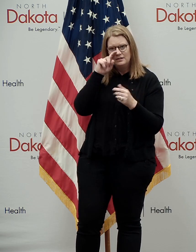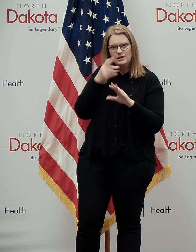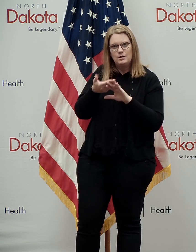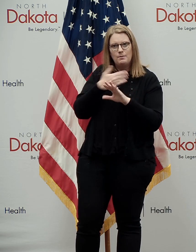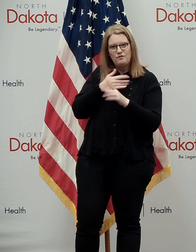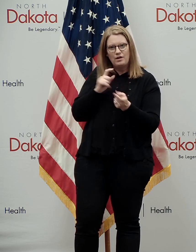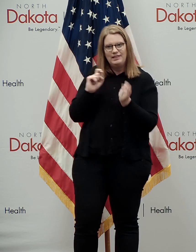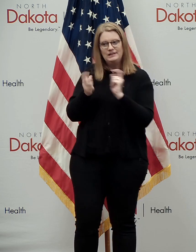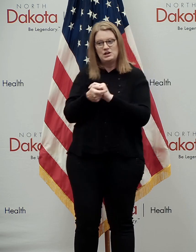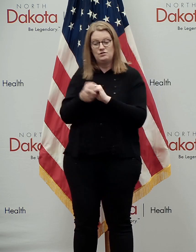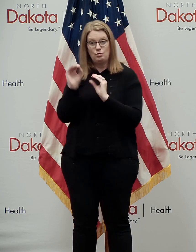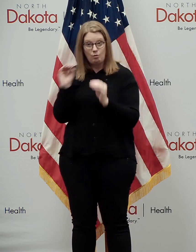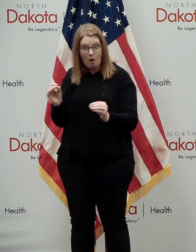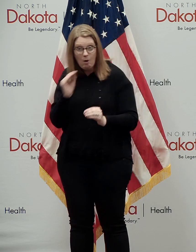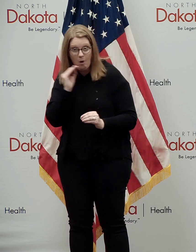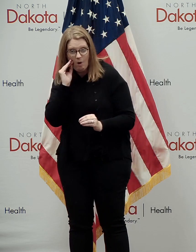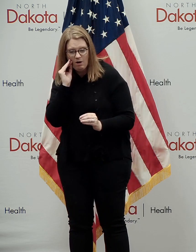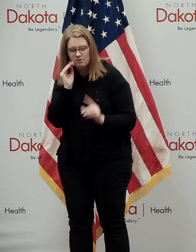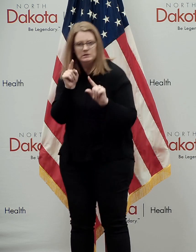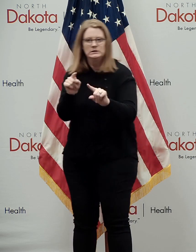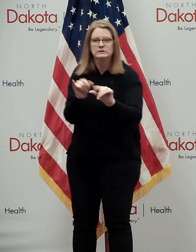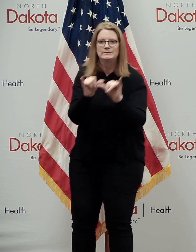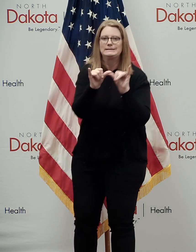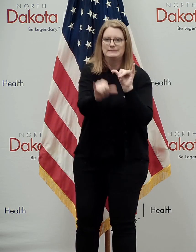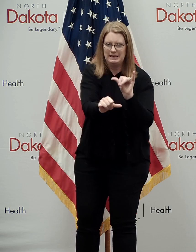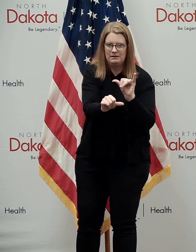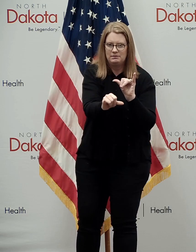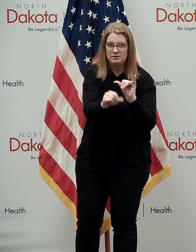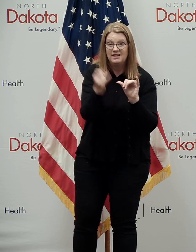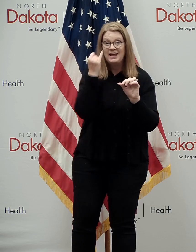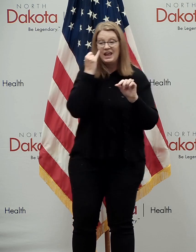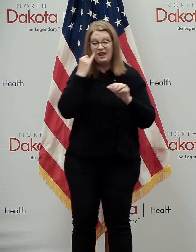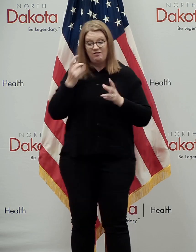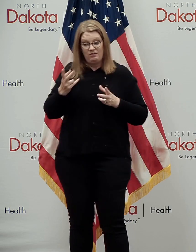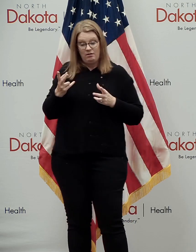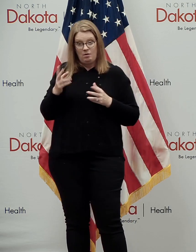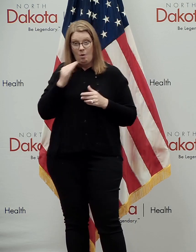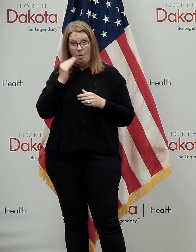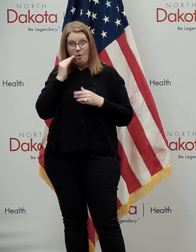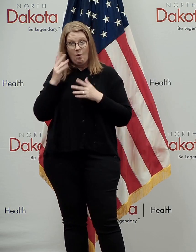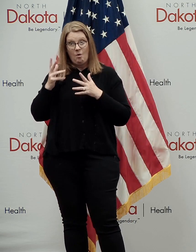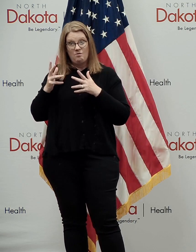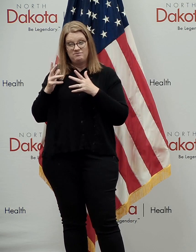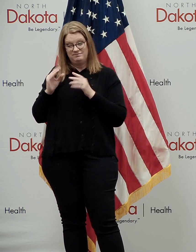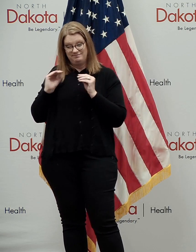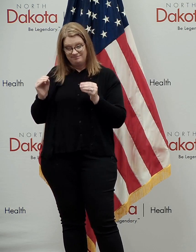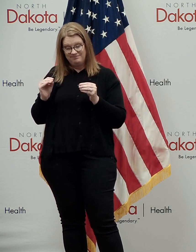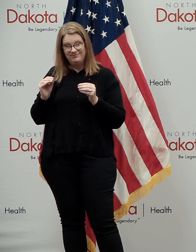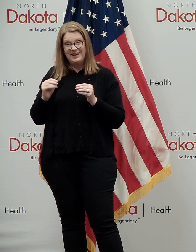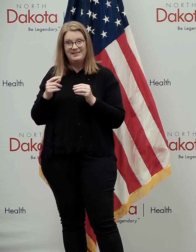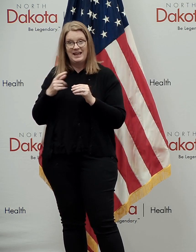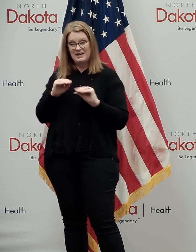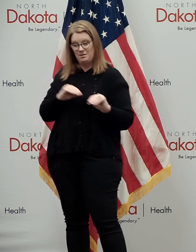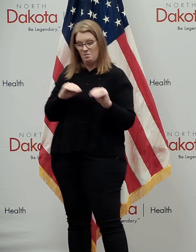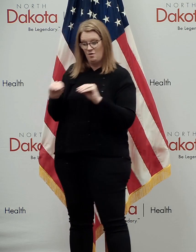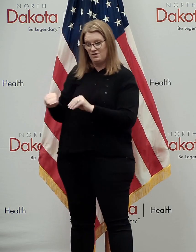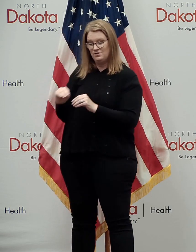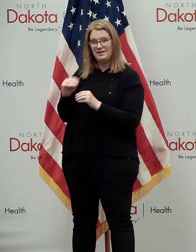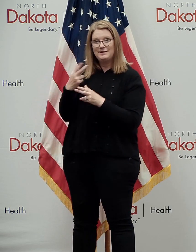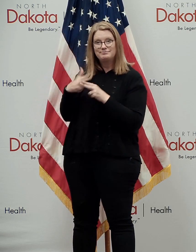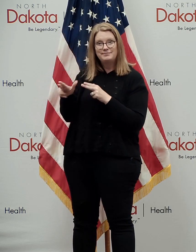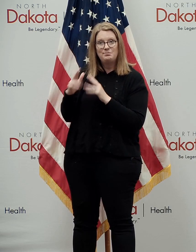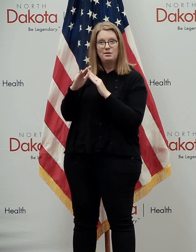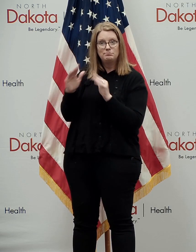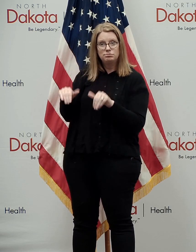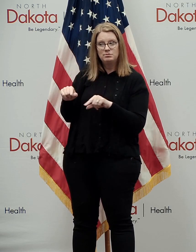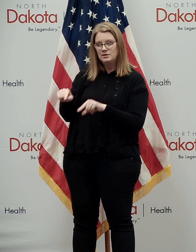they become homeless, because we know that if they do become homeless, particularly now if they had to move into congregate housing, that's puts stress on those